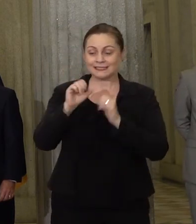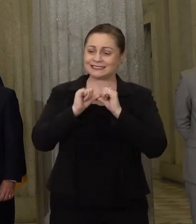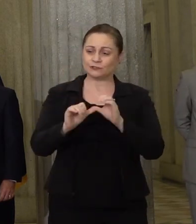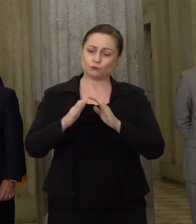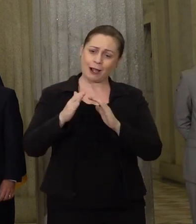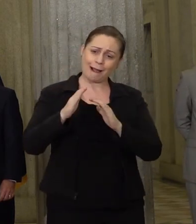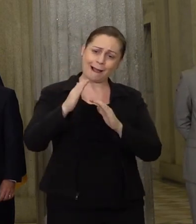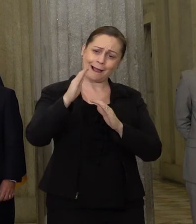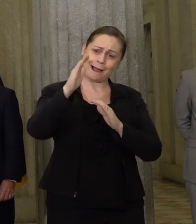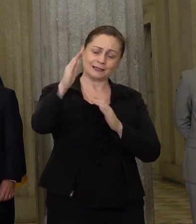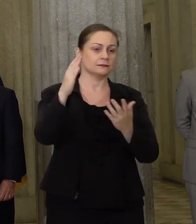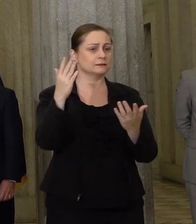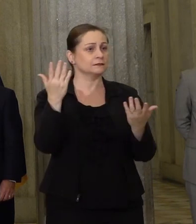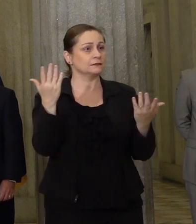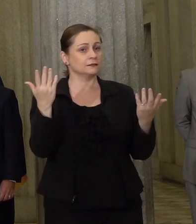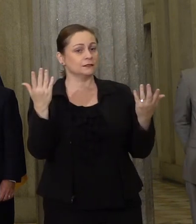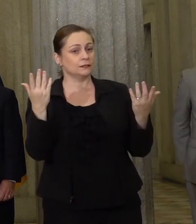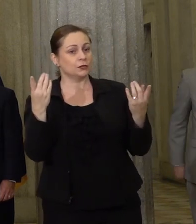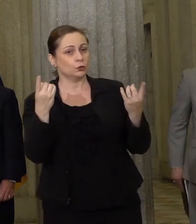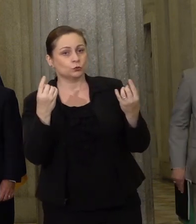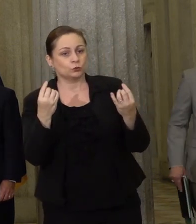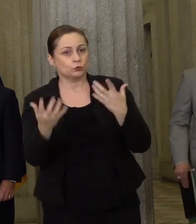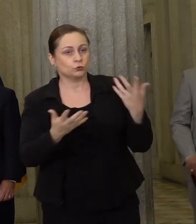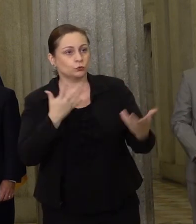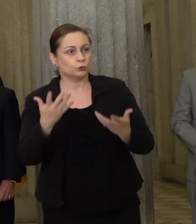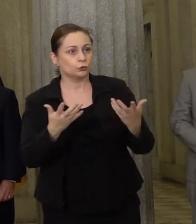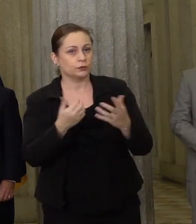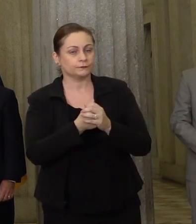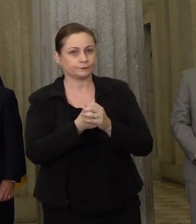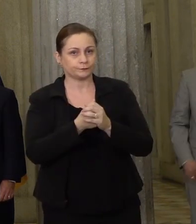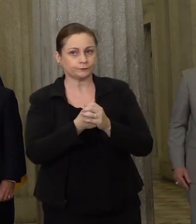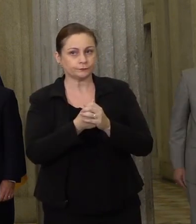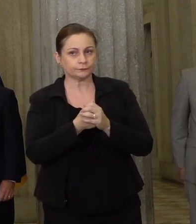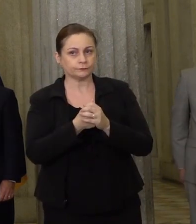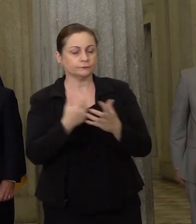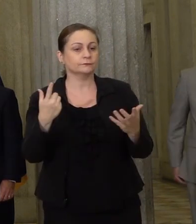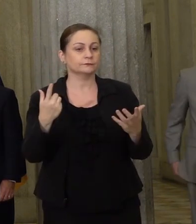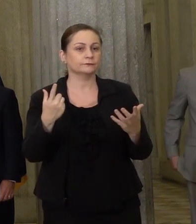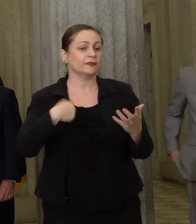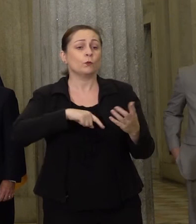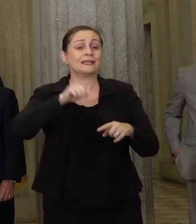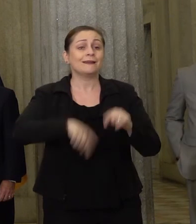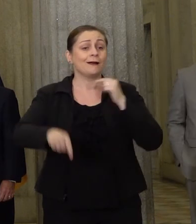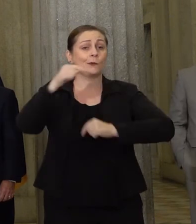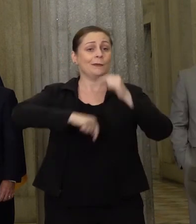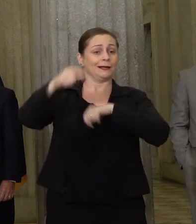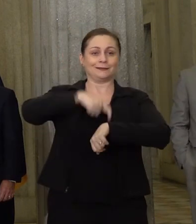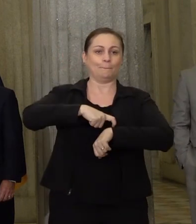rise, what does it look like as far as We're not going to go back and close business. We cannot do